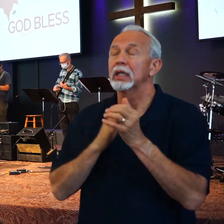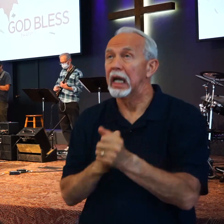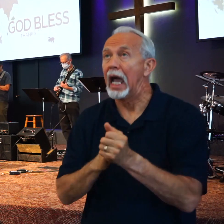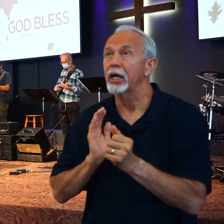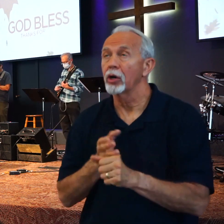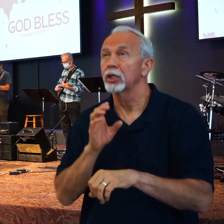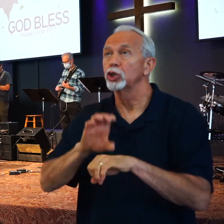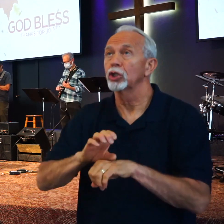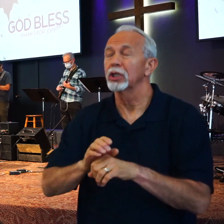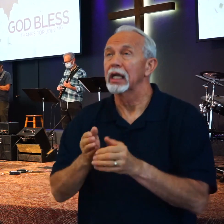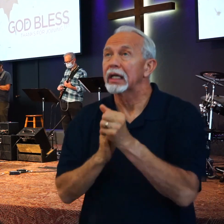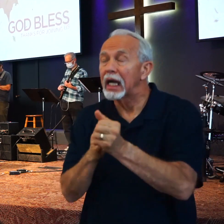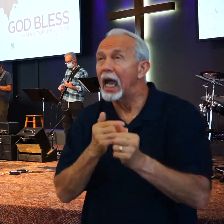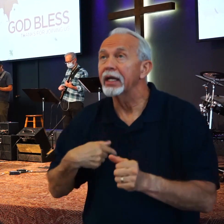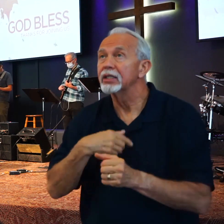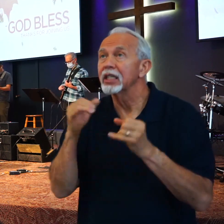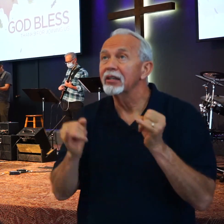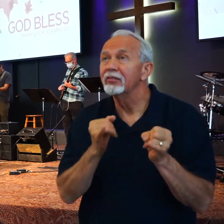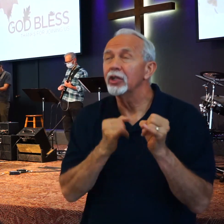as individuals, and give us wisdom.